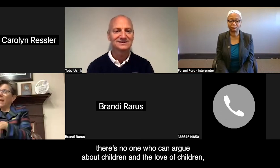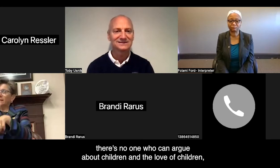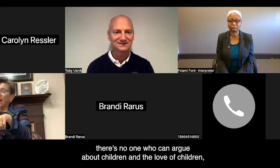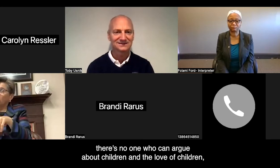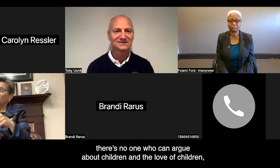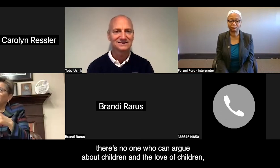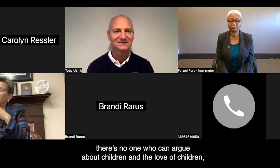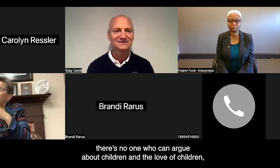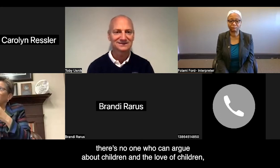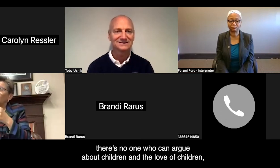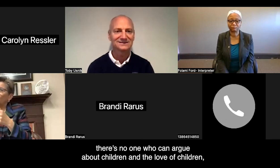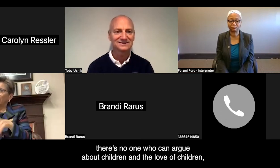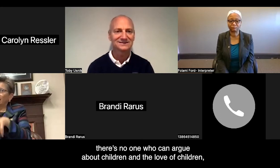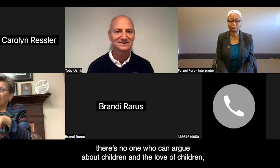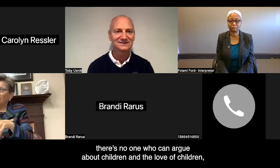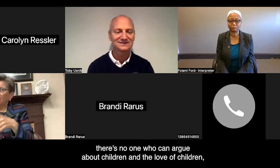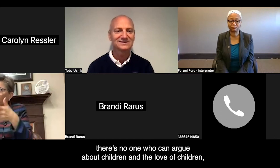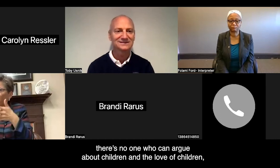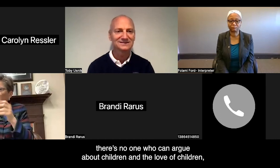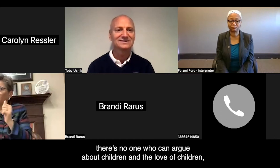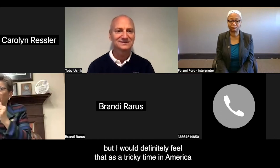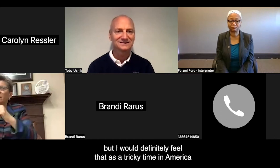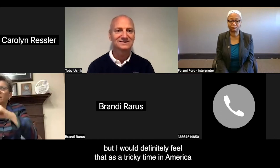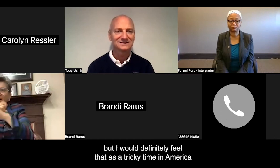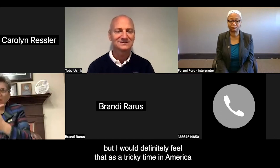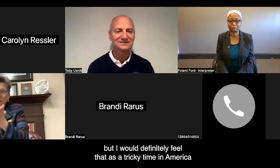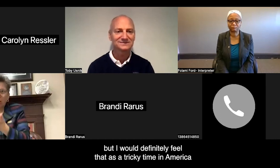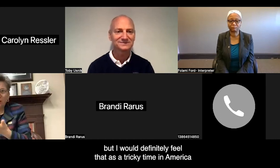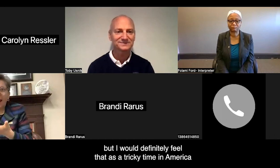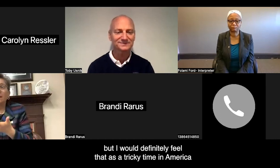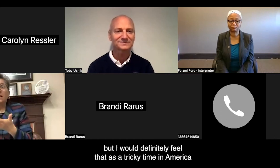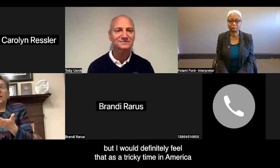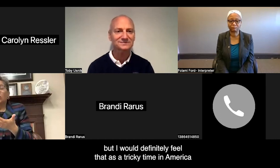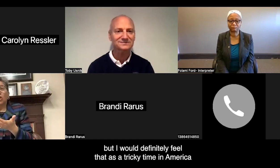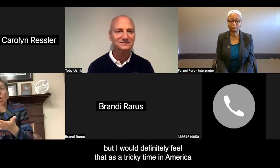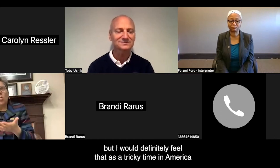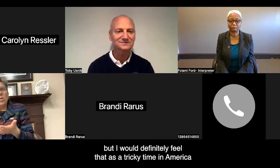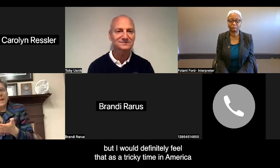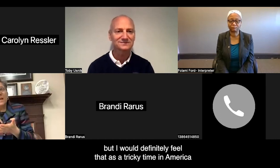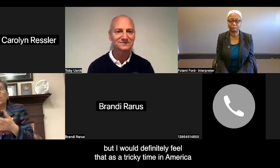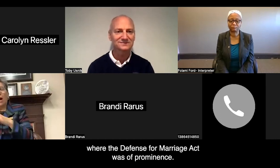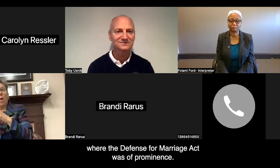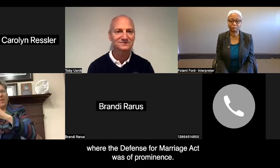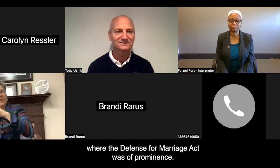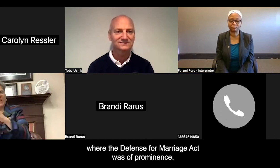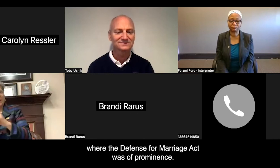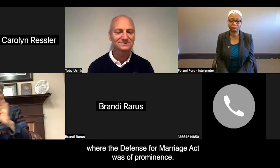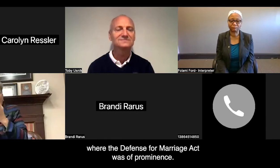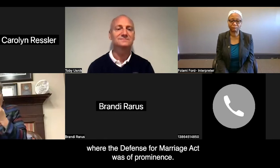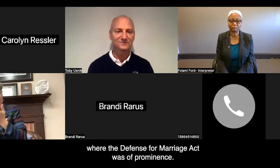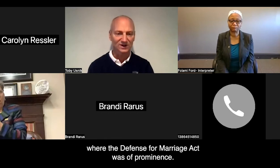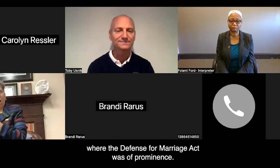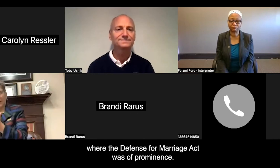about children and the love for children, but I would definitely feel that as a tricky time in America, where, you know, the Defense for Marriage Act was